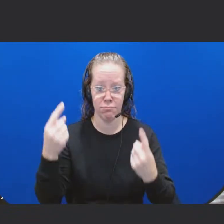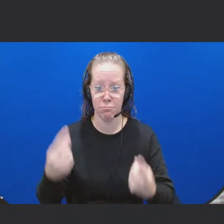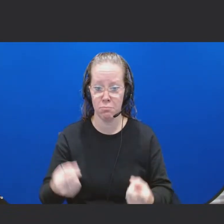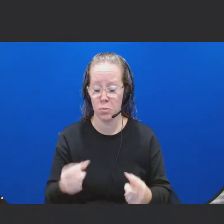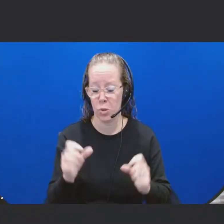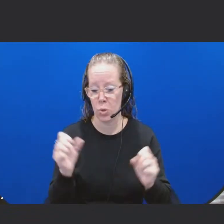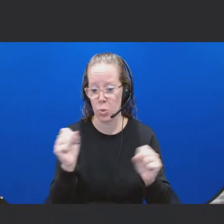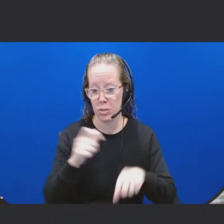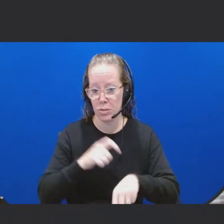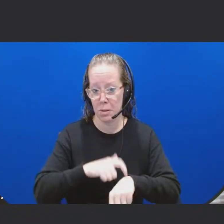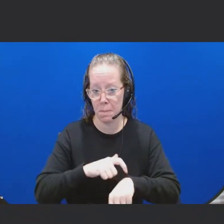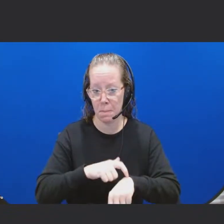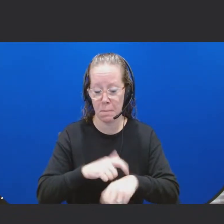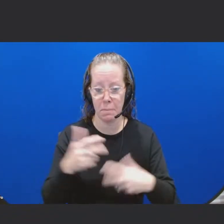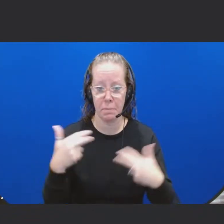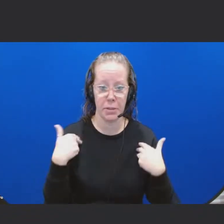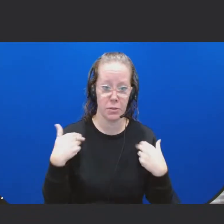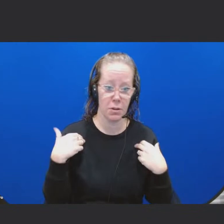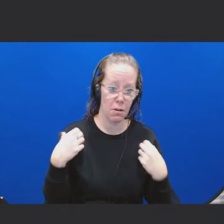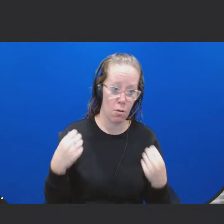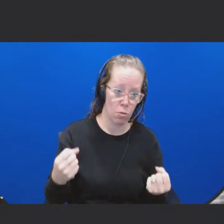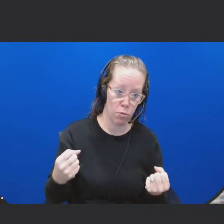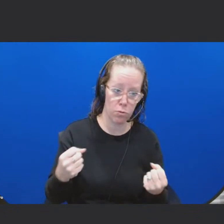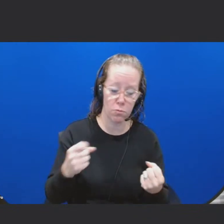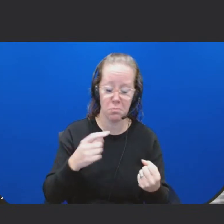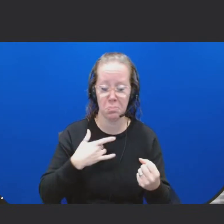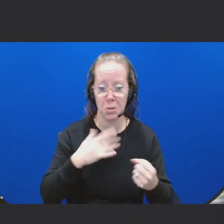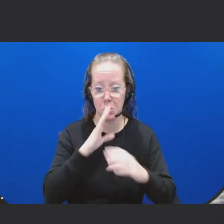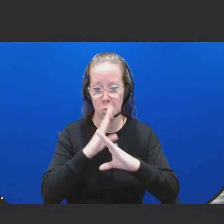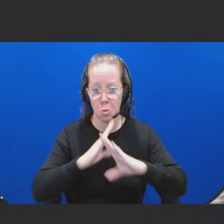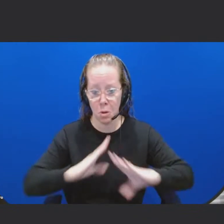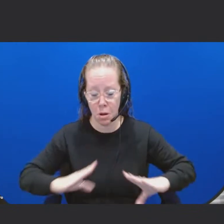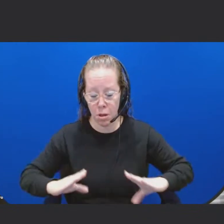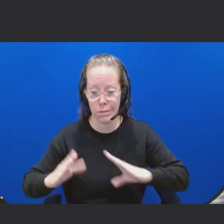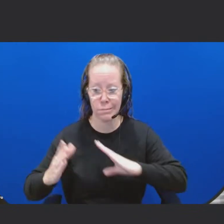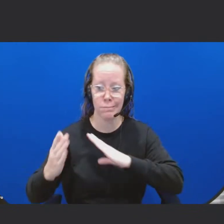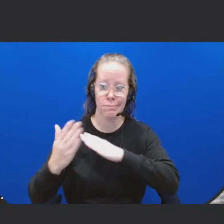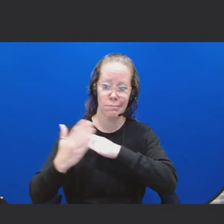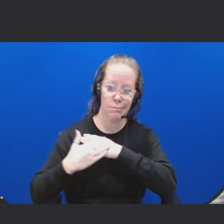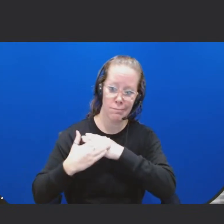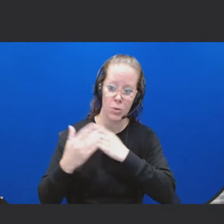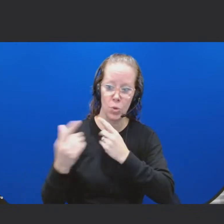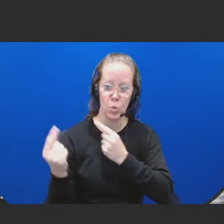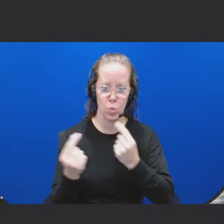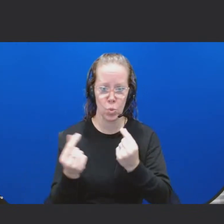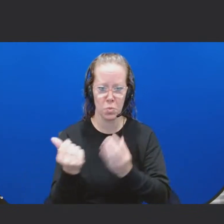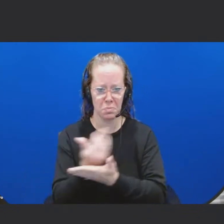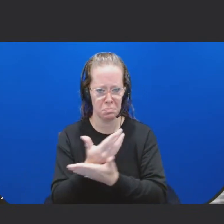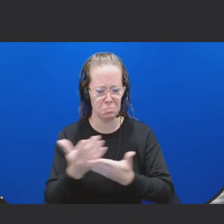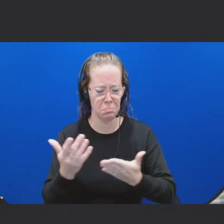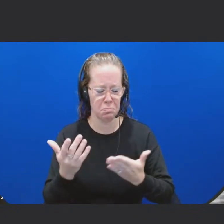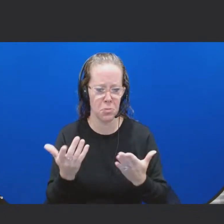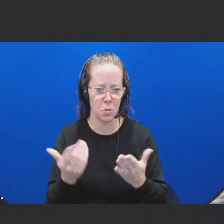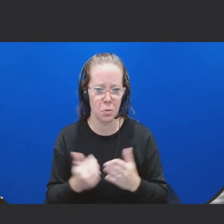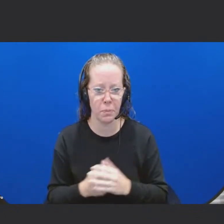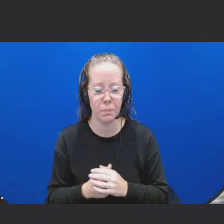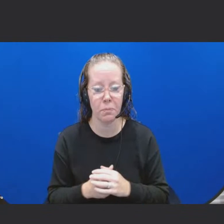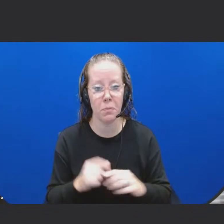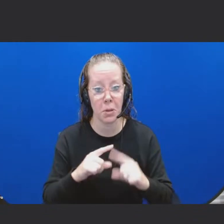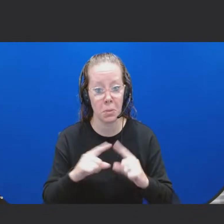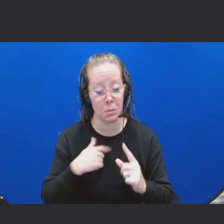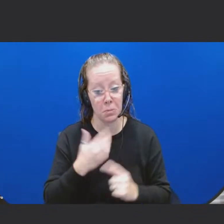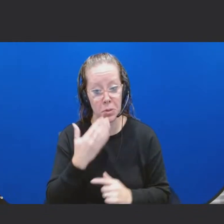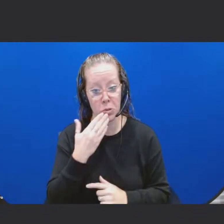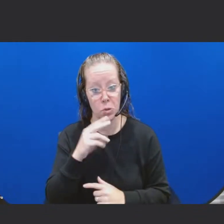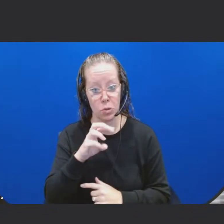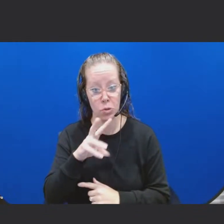terms of ministry sending out directives, but I do have a little bit of good news.